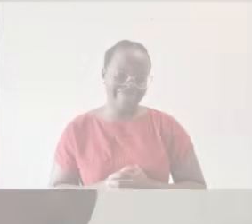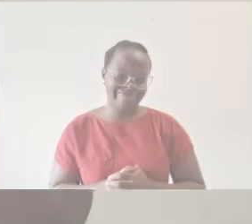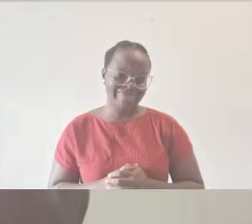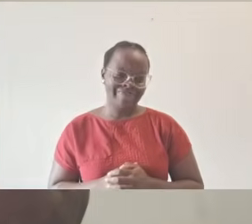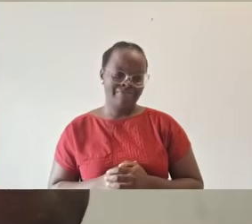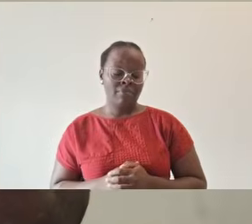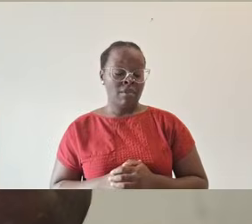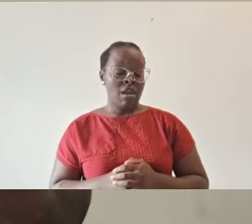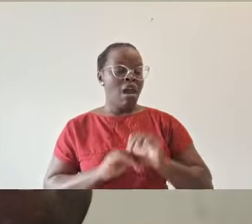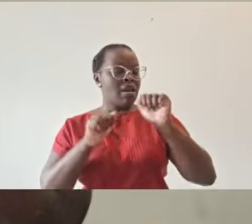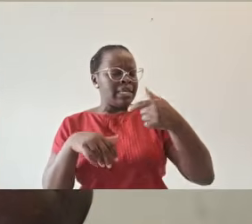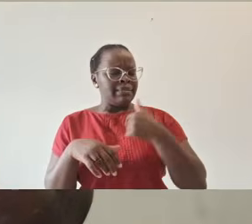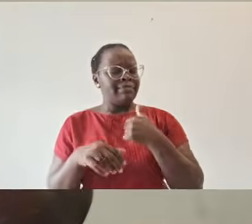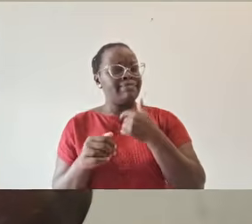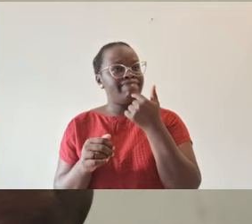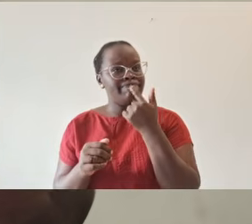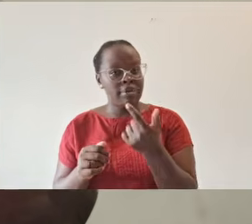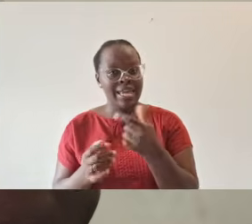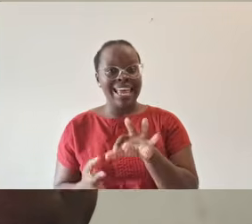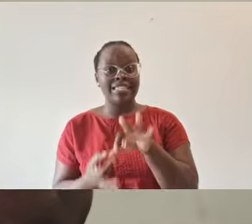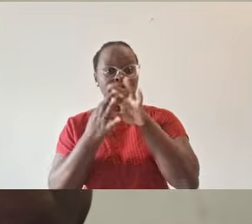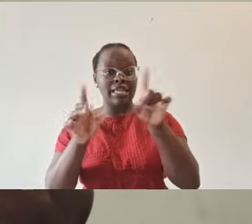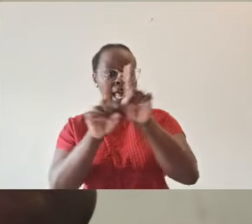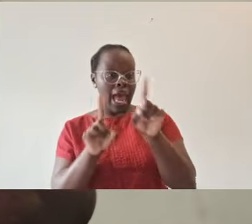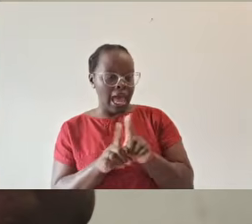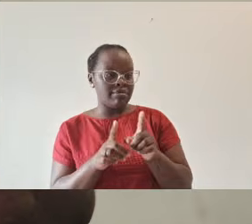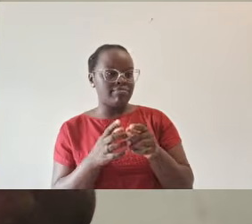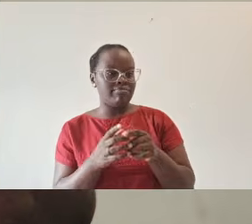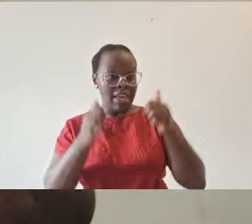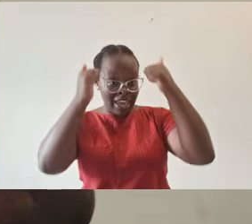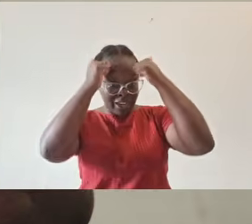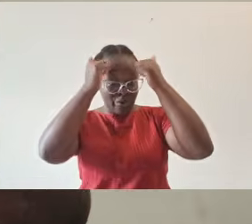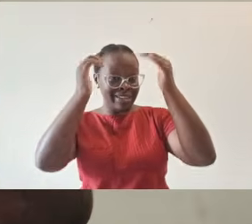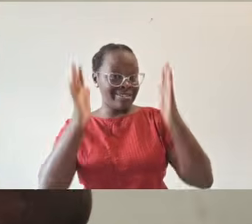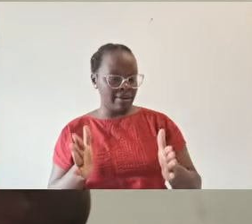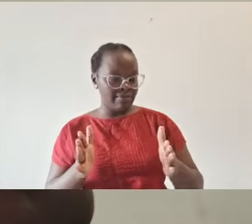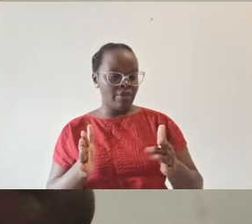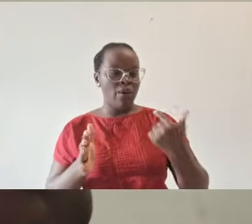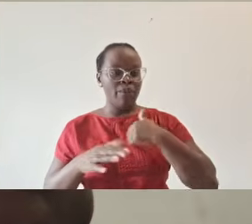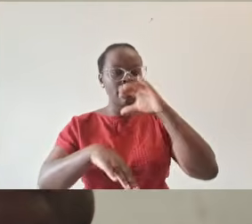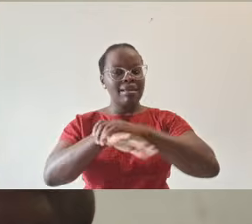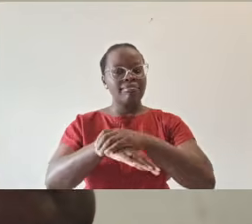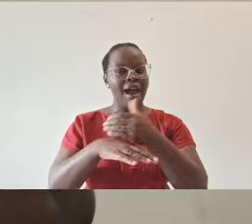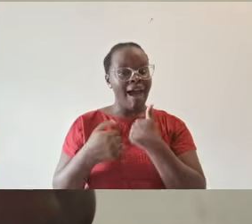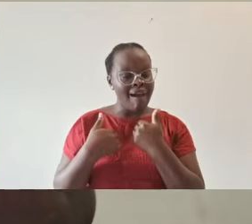Yes, what I can say is that special needs education is diverse because we have got learners